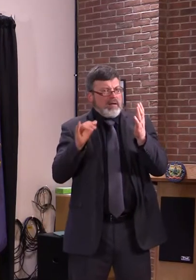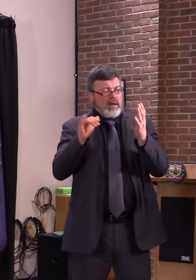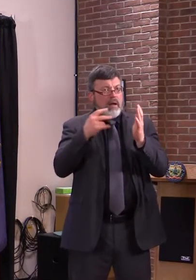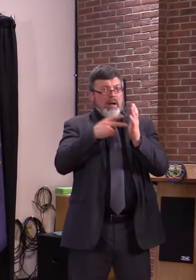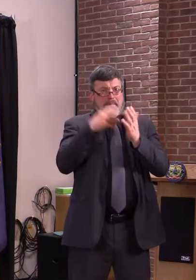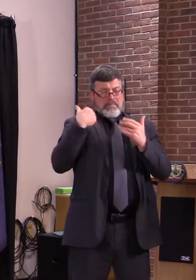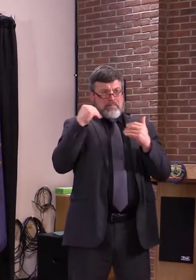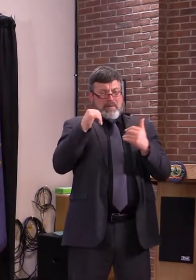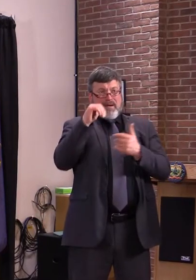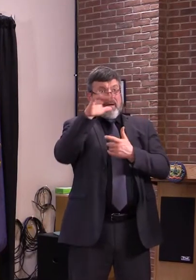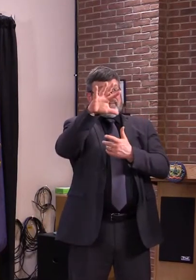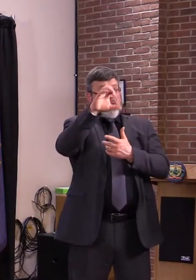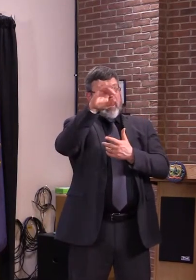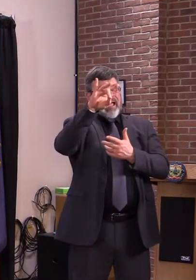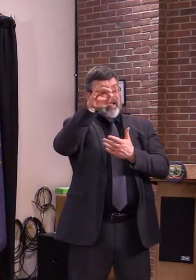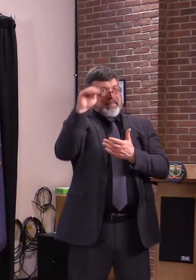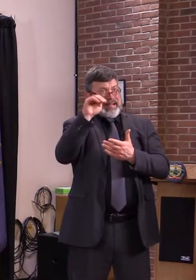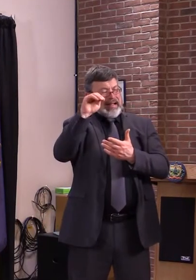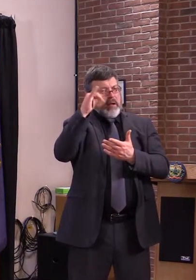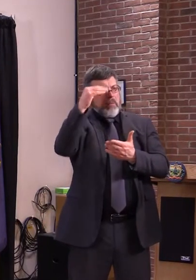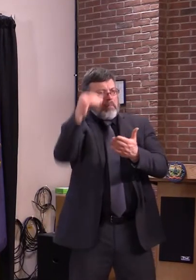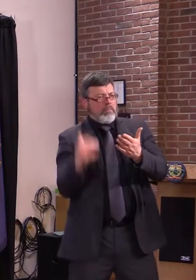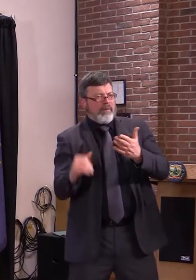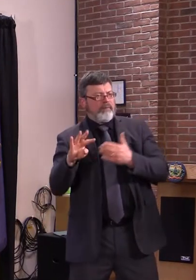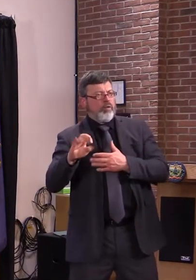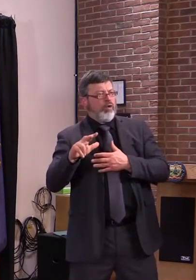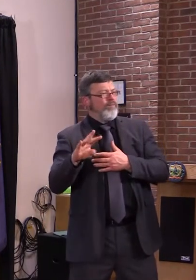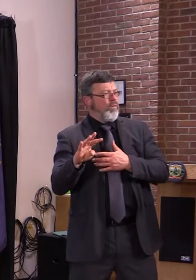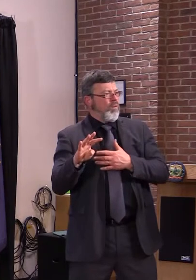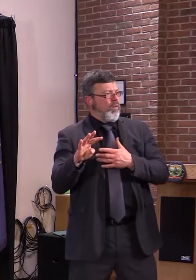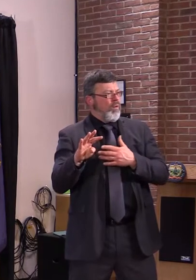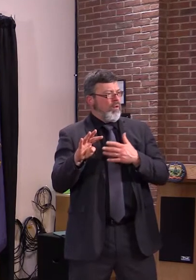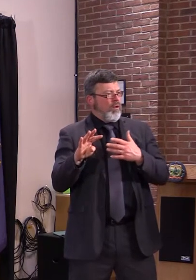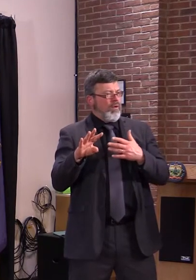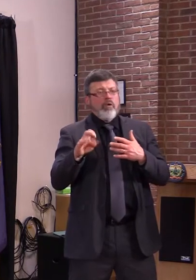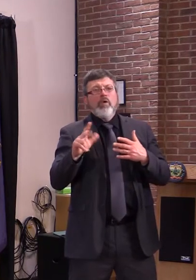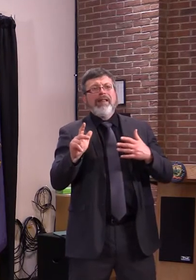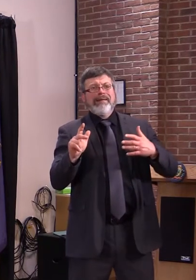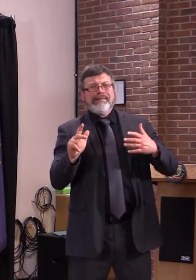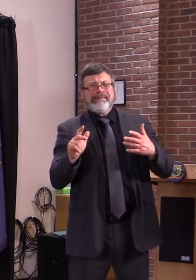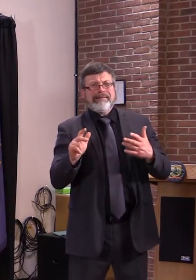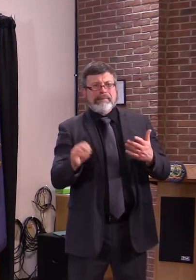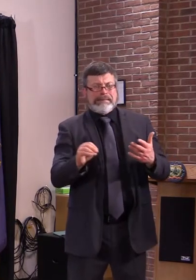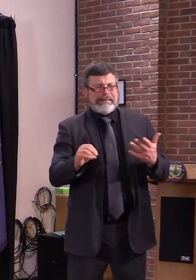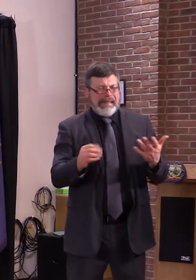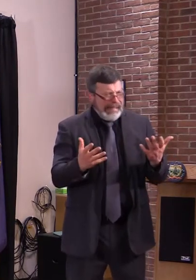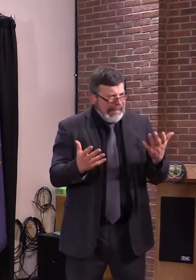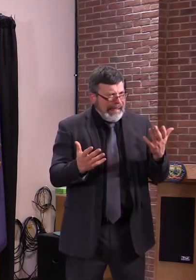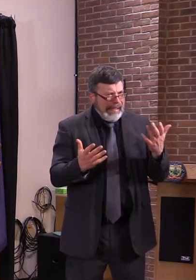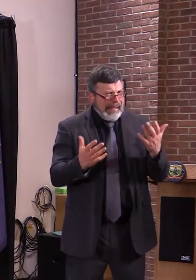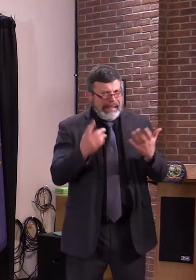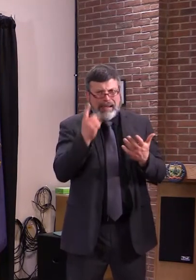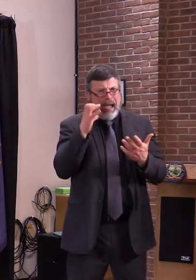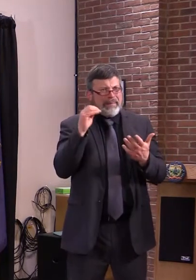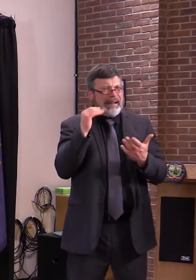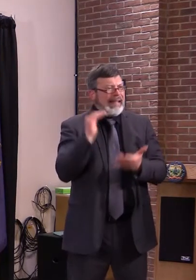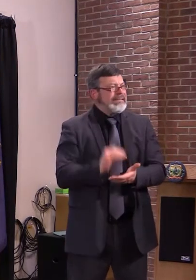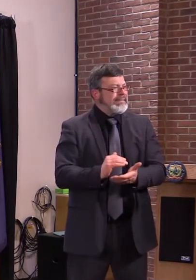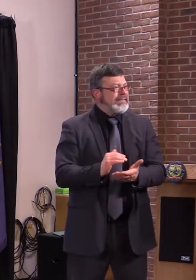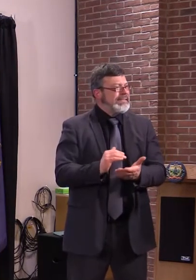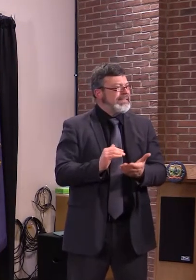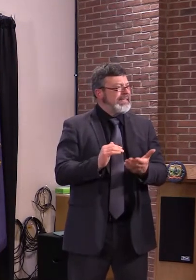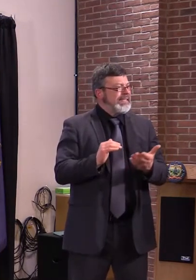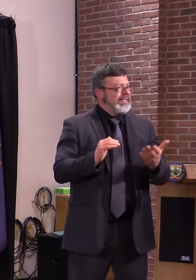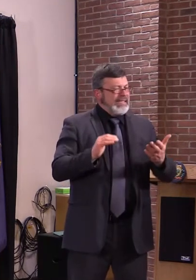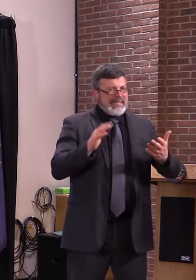$423 million, a 17% reduction. That's almost equal to the total appropriation to